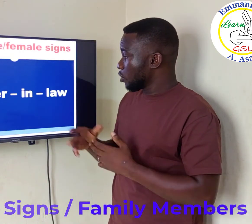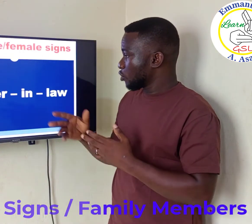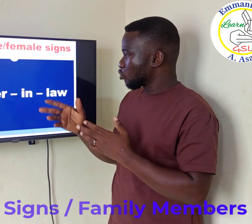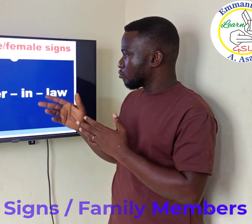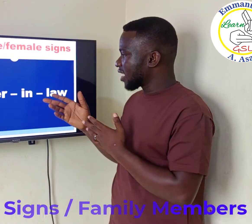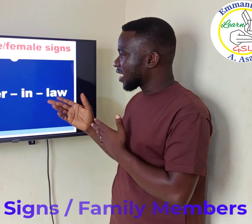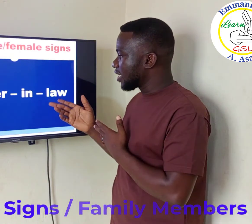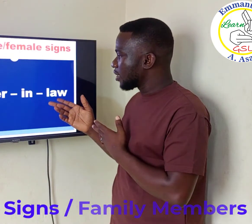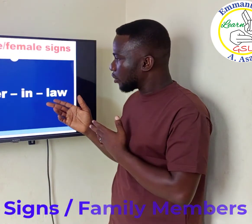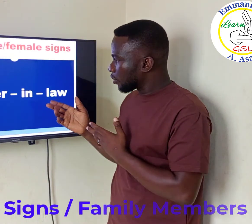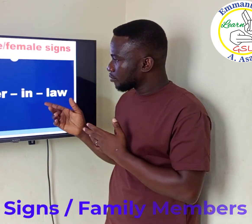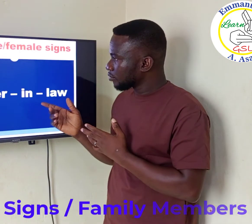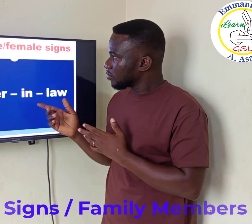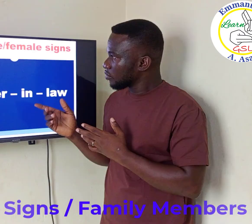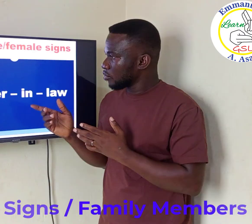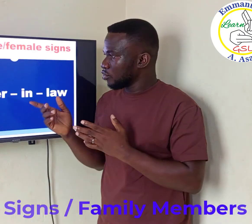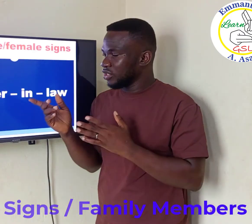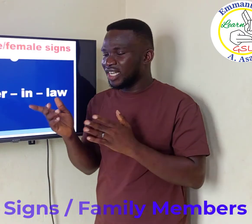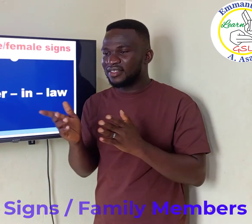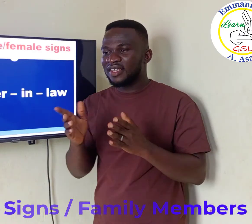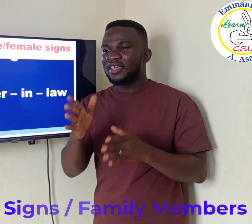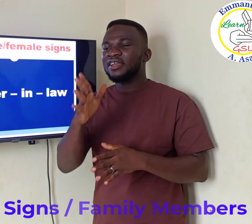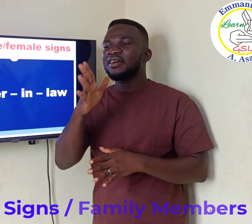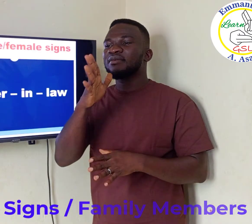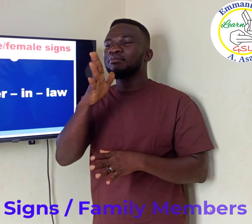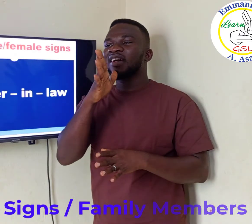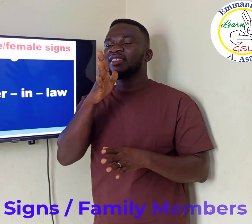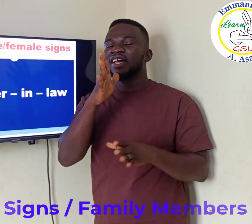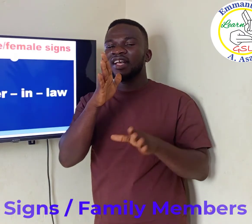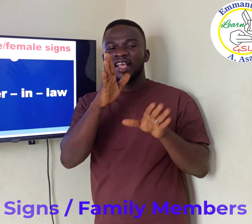So mother-in-law, you can say